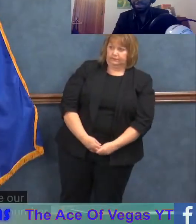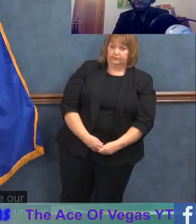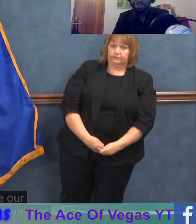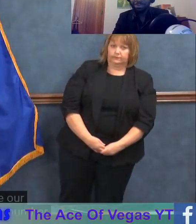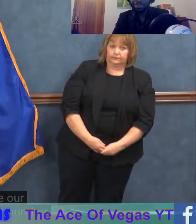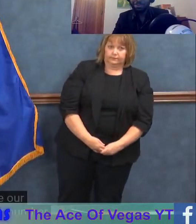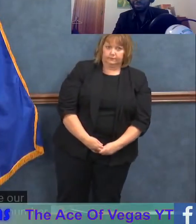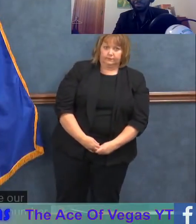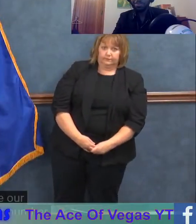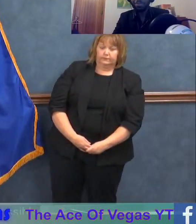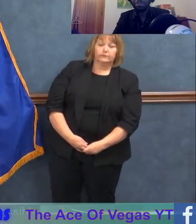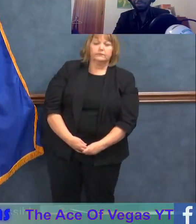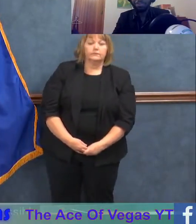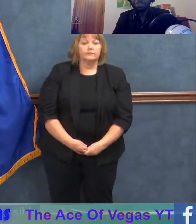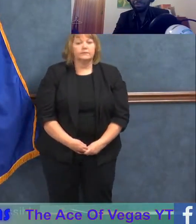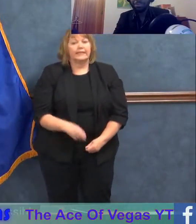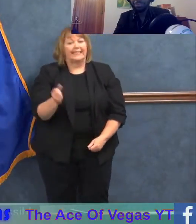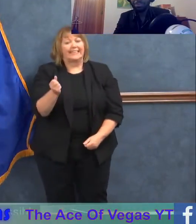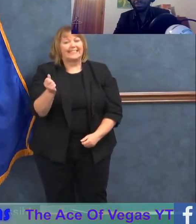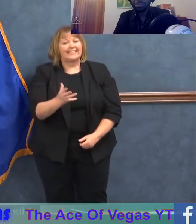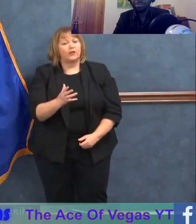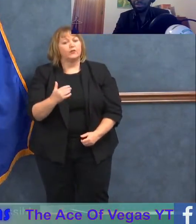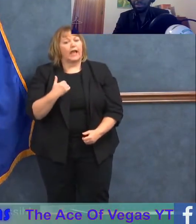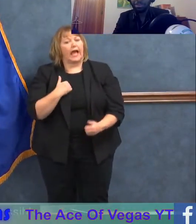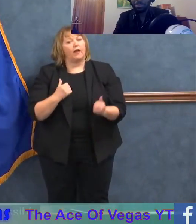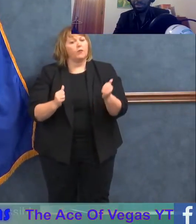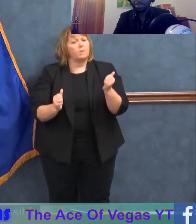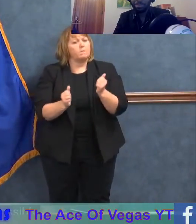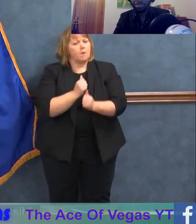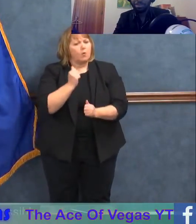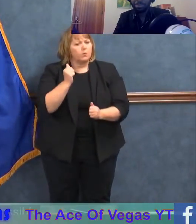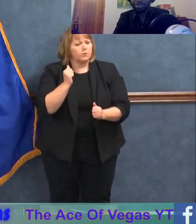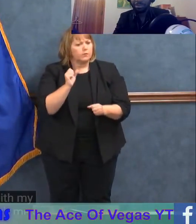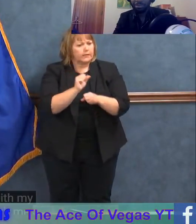employees that we possibly have. They're working with my